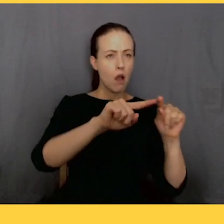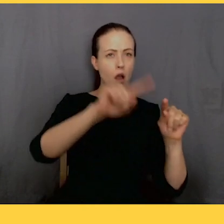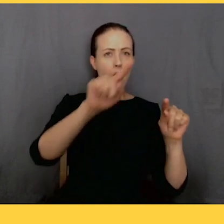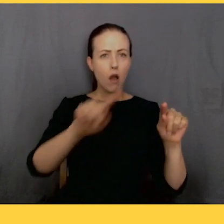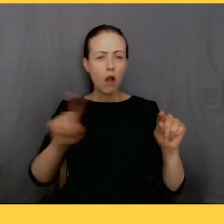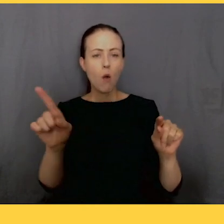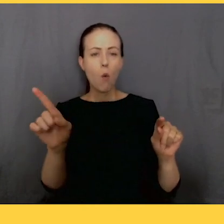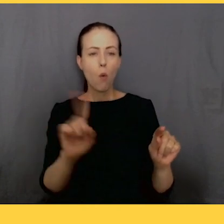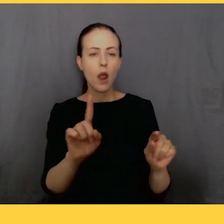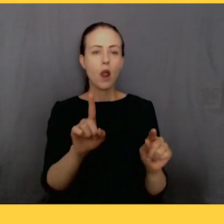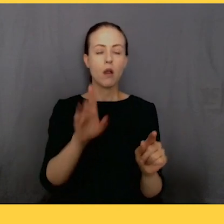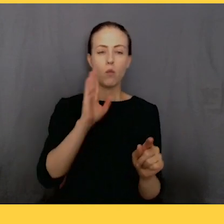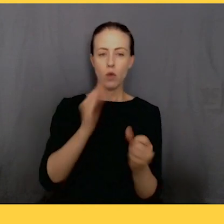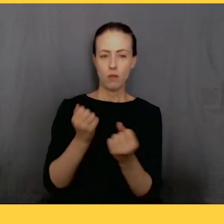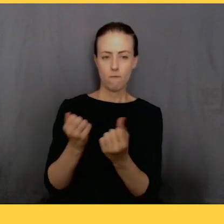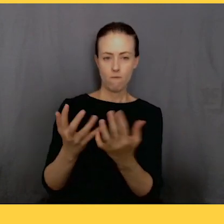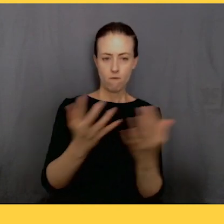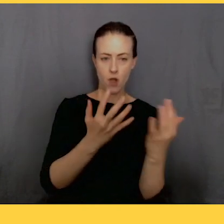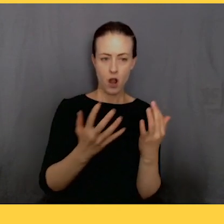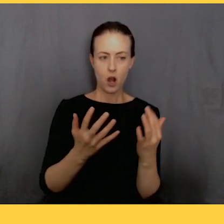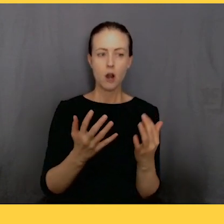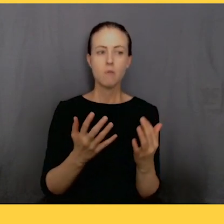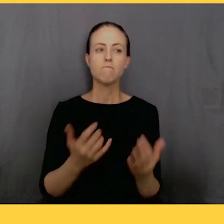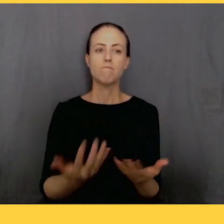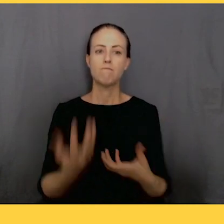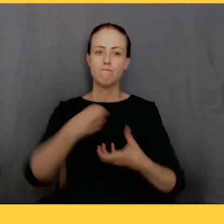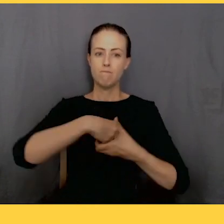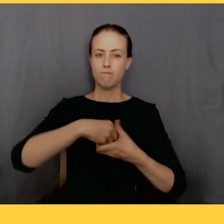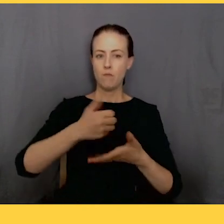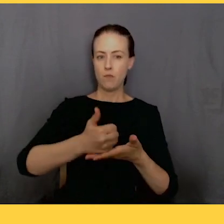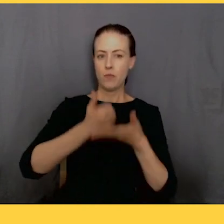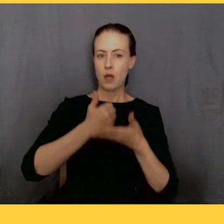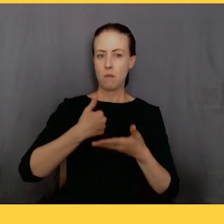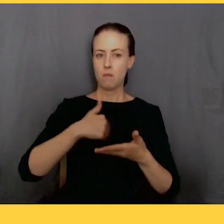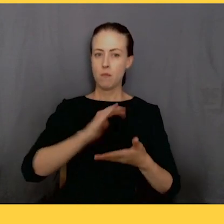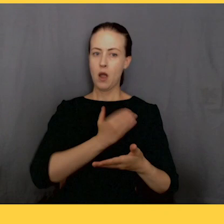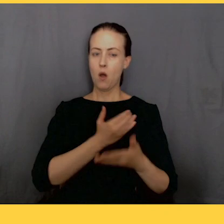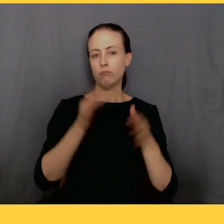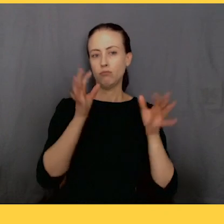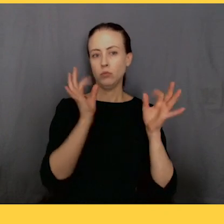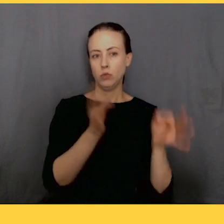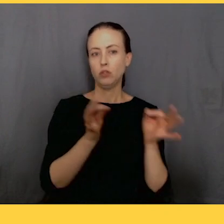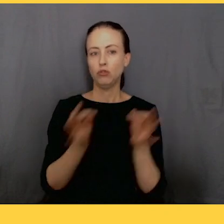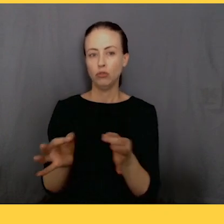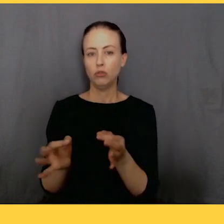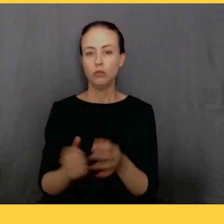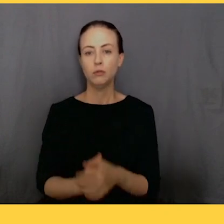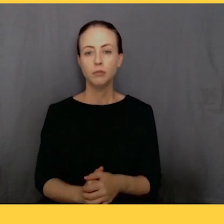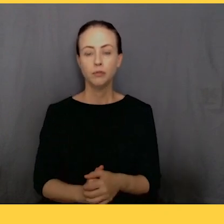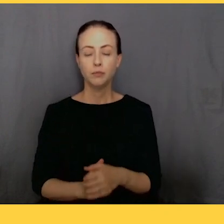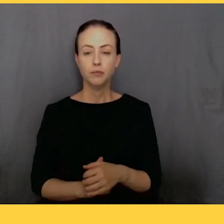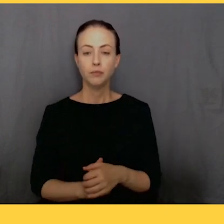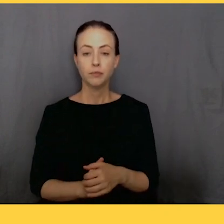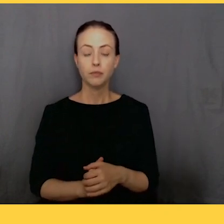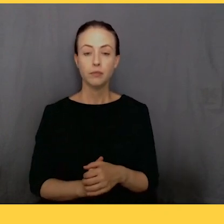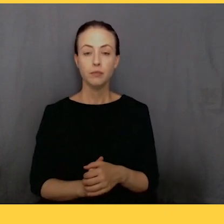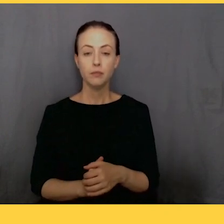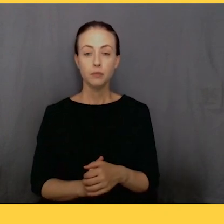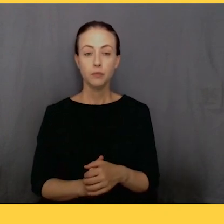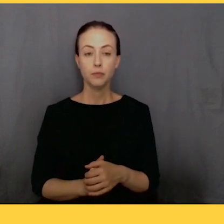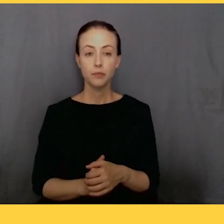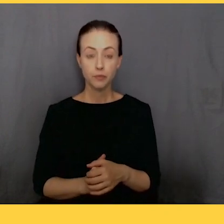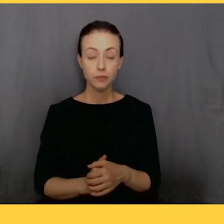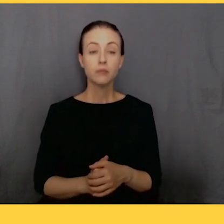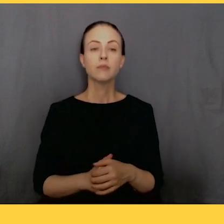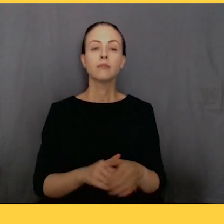prioritize the wildfire mitigation activities that I described. We also have an emergency